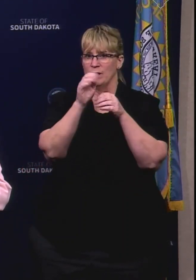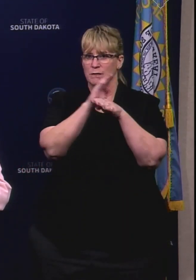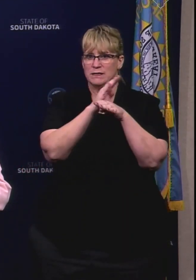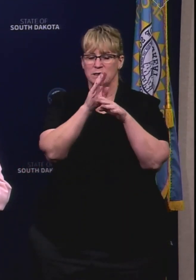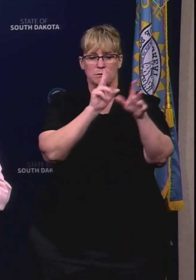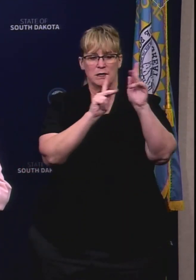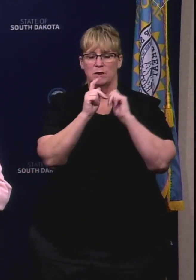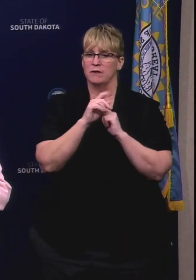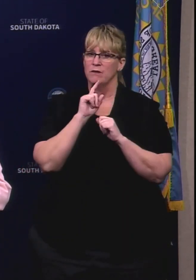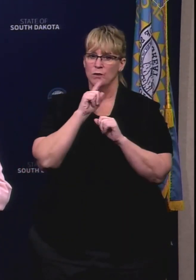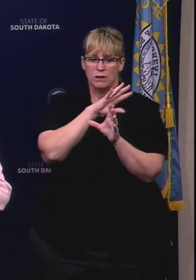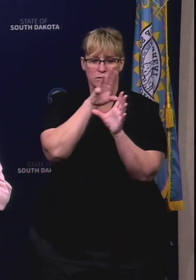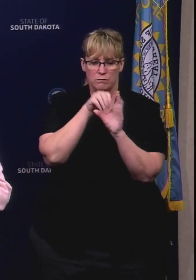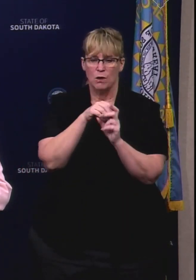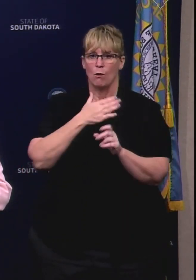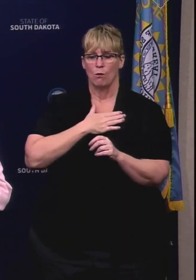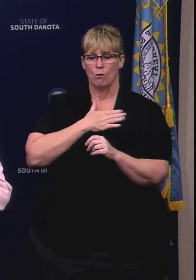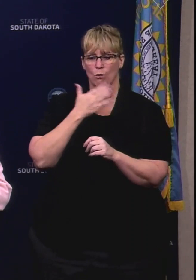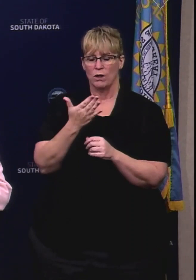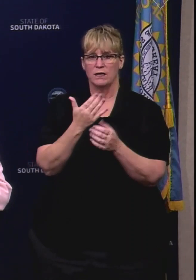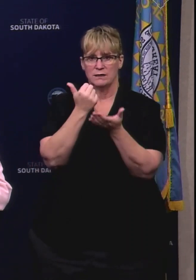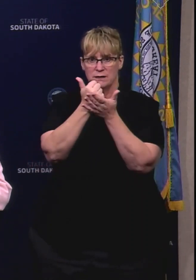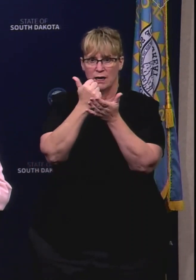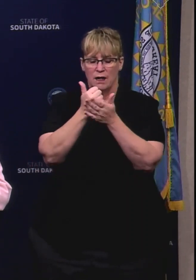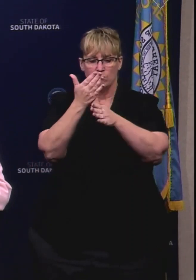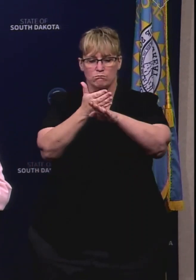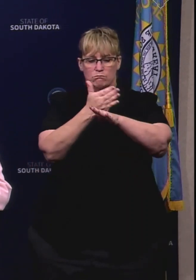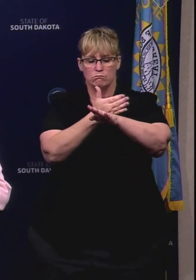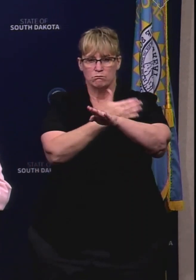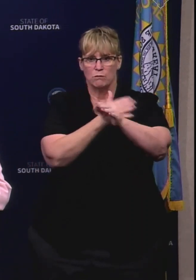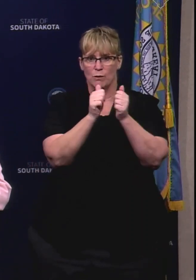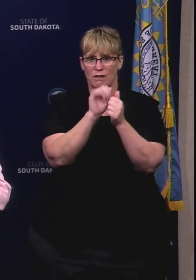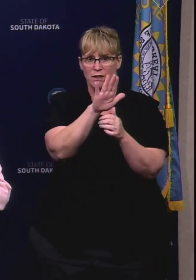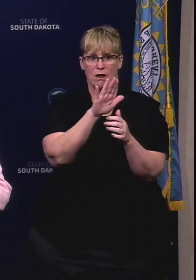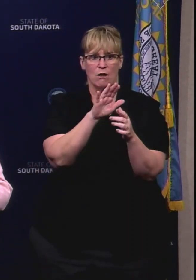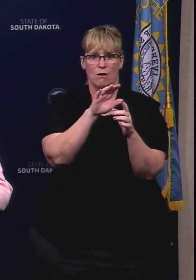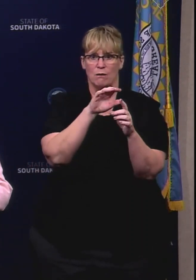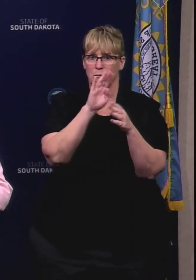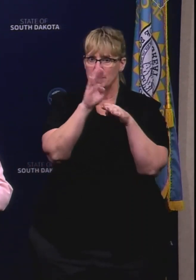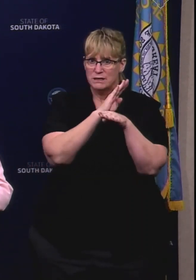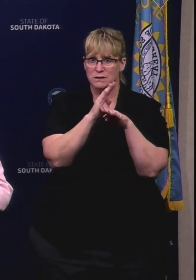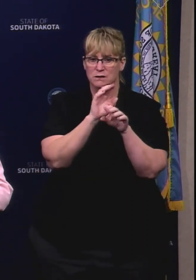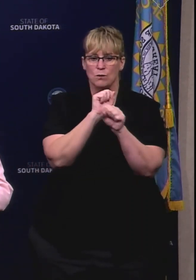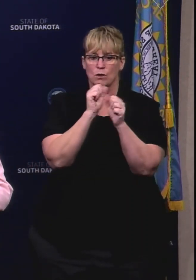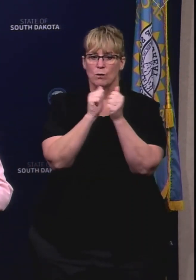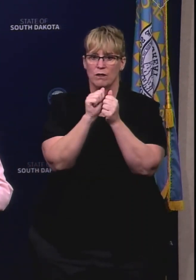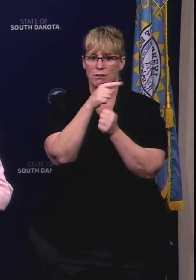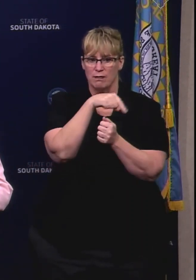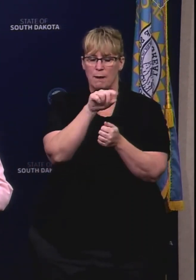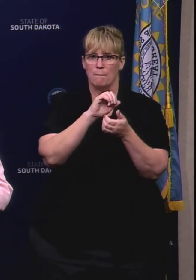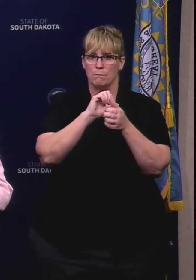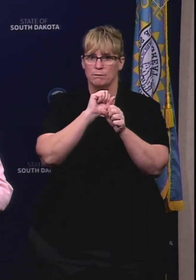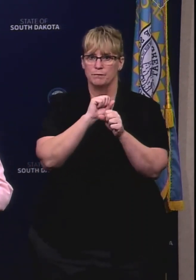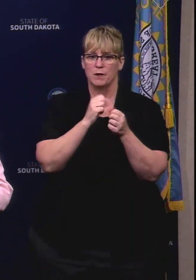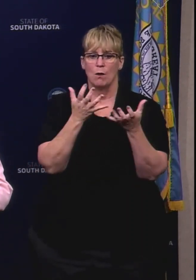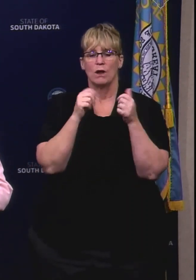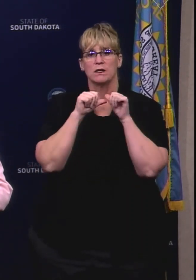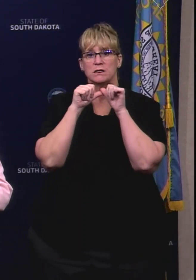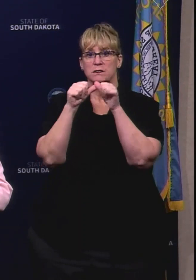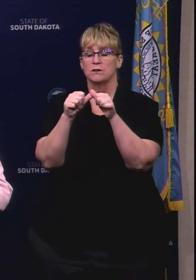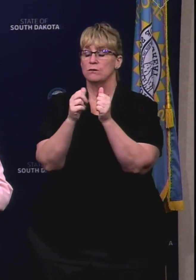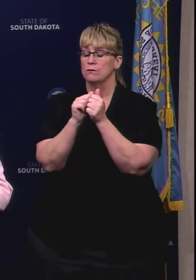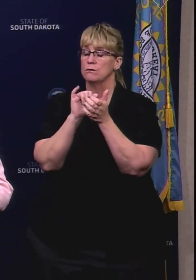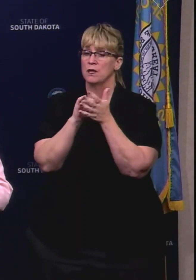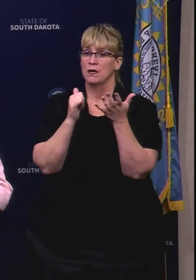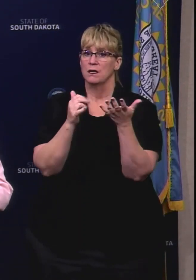up. They are willing to do what they need to do to help play their part, and we're there to partner with them. And so want to continue to do